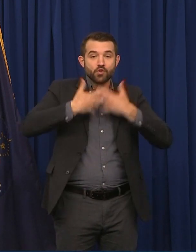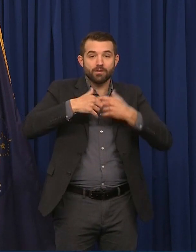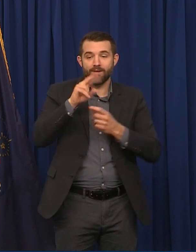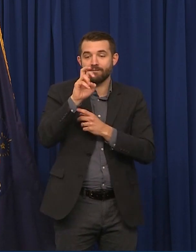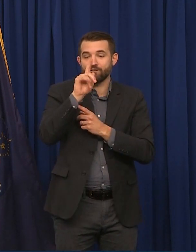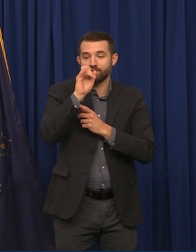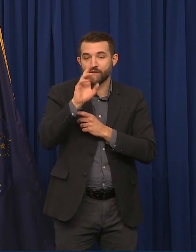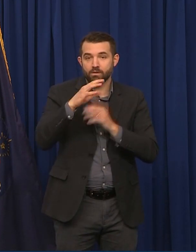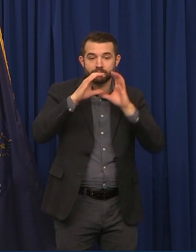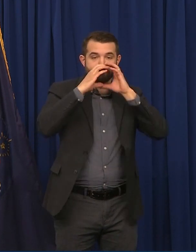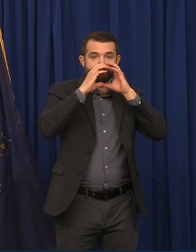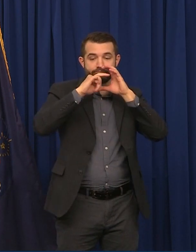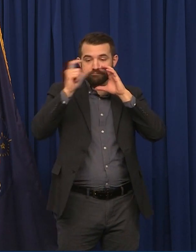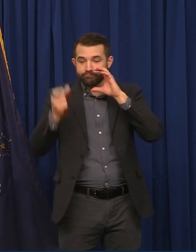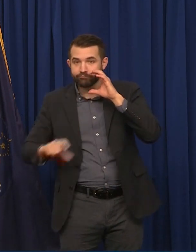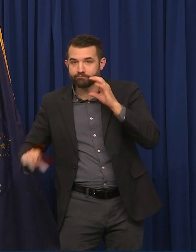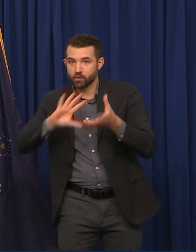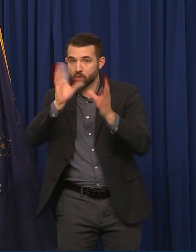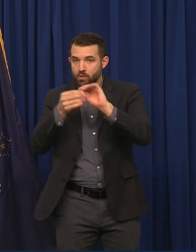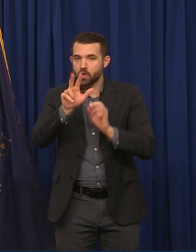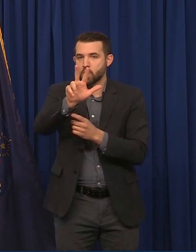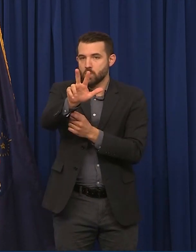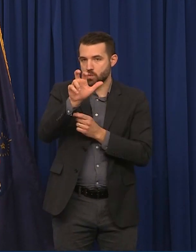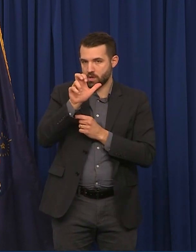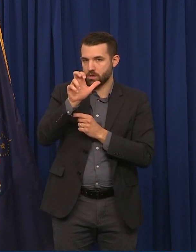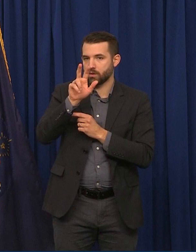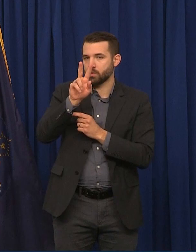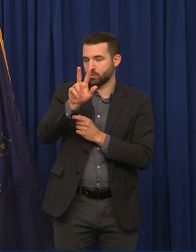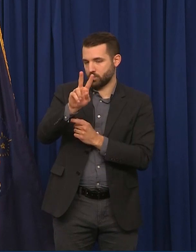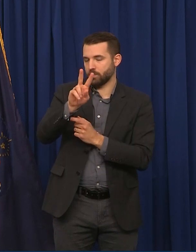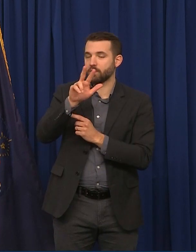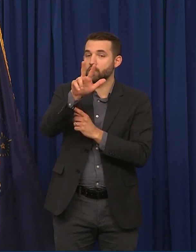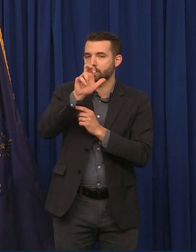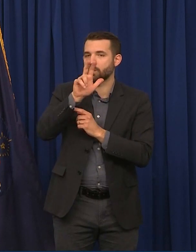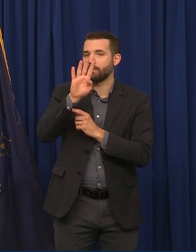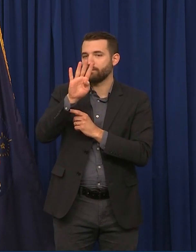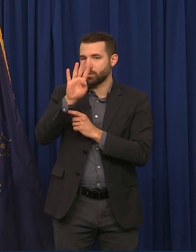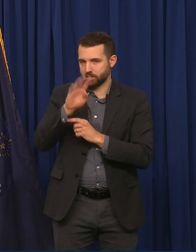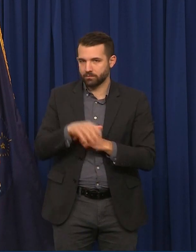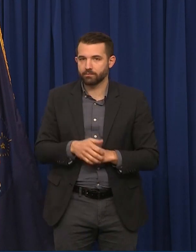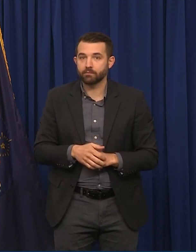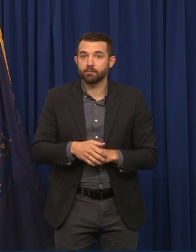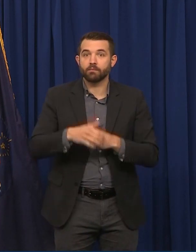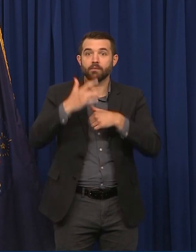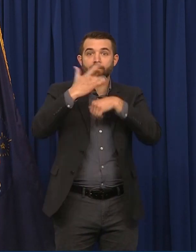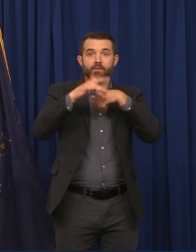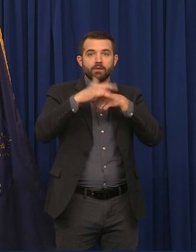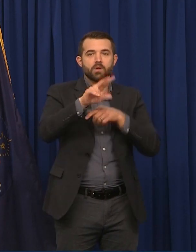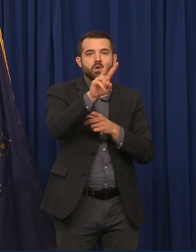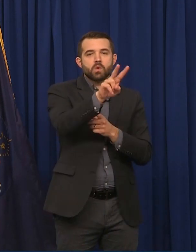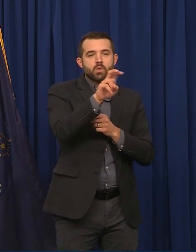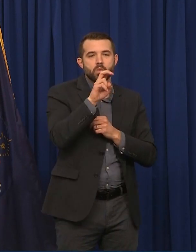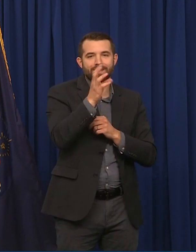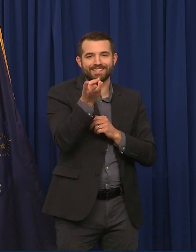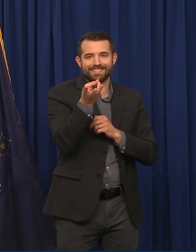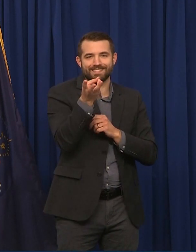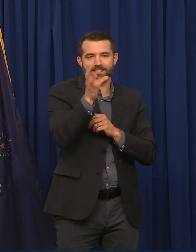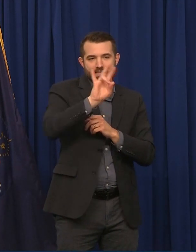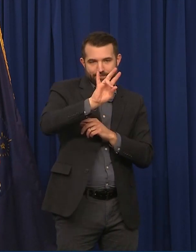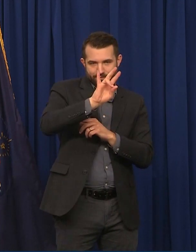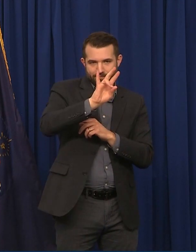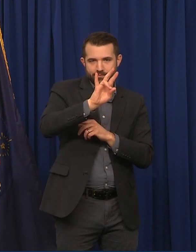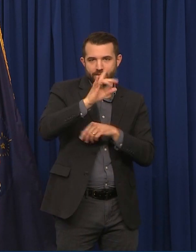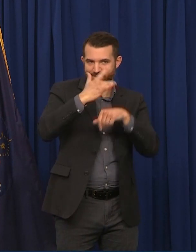which 267 are available. There are also just under 200